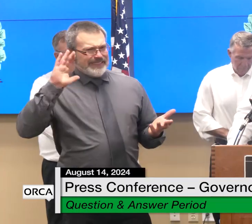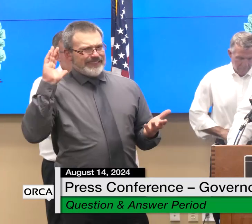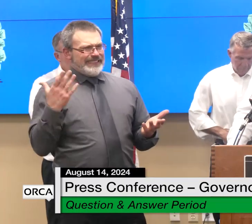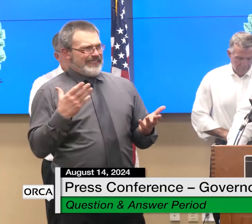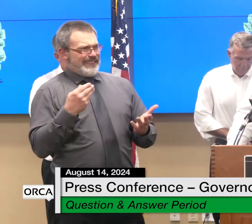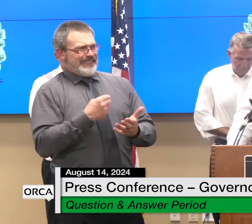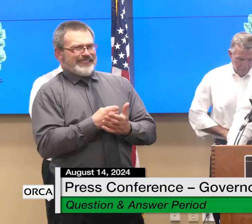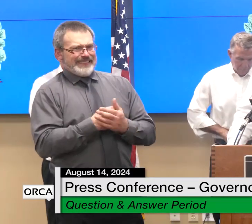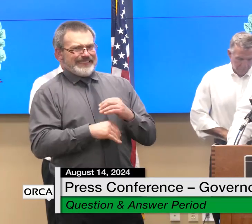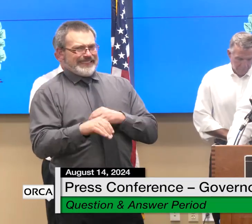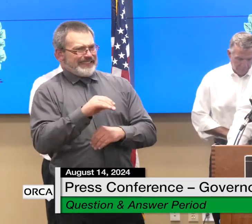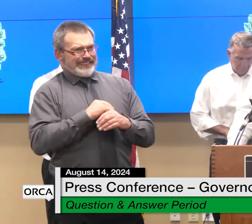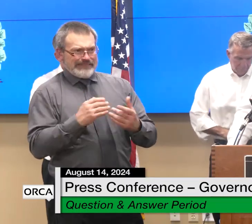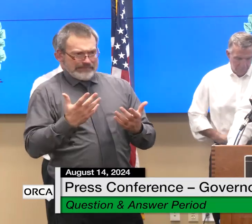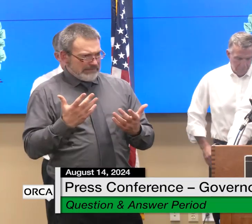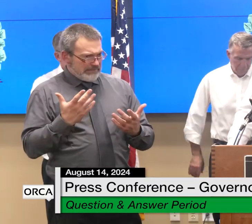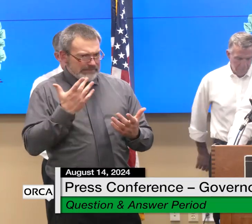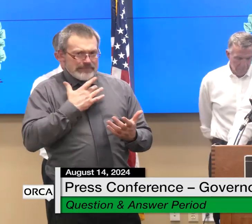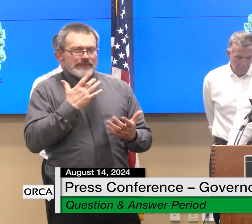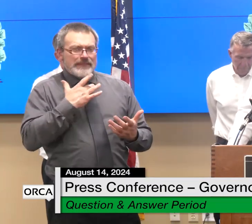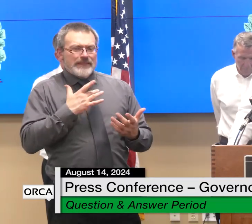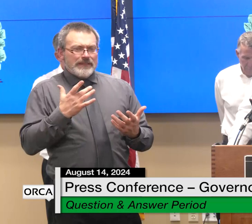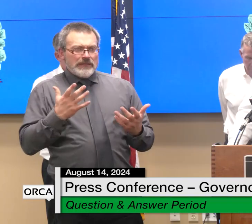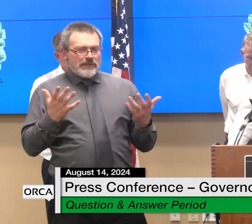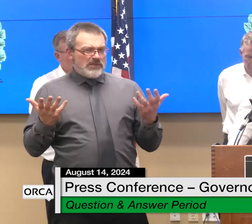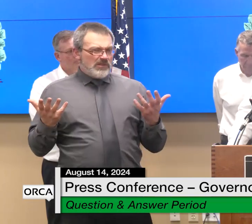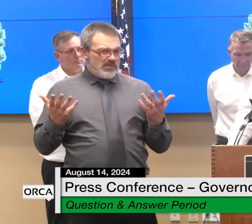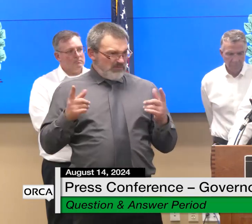in, and maybe there's even a backload of money. I'm not,